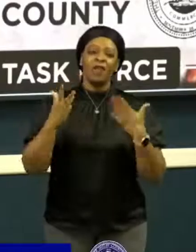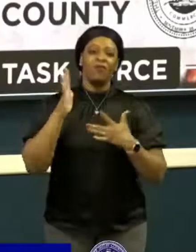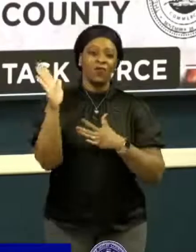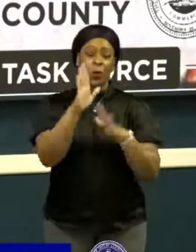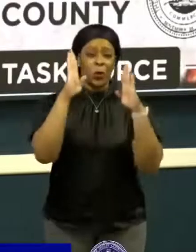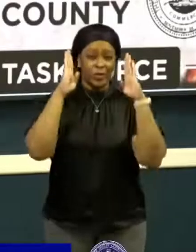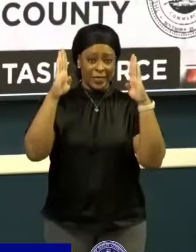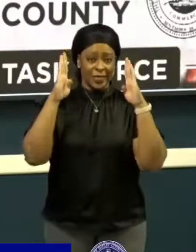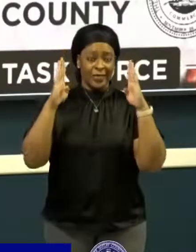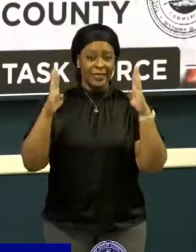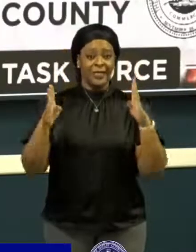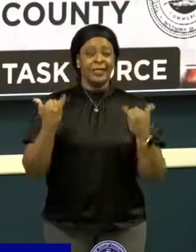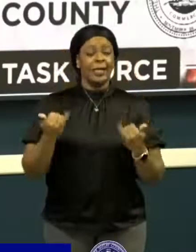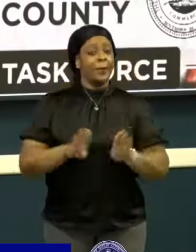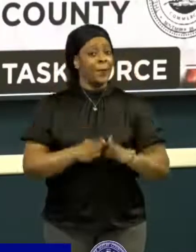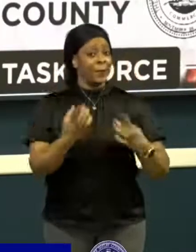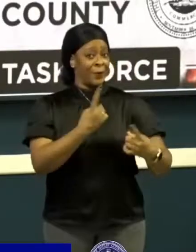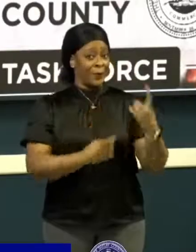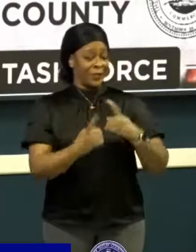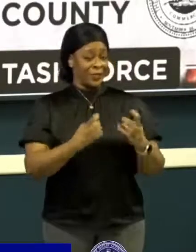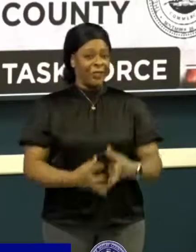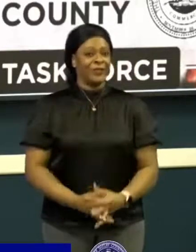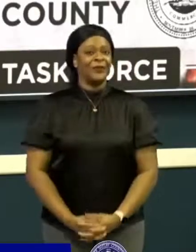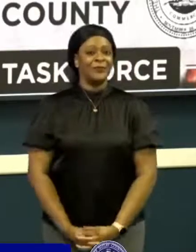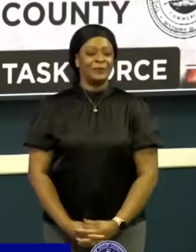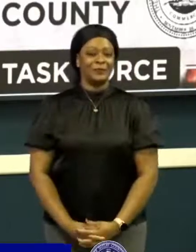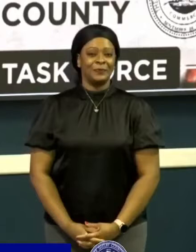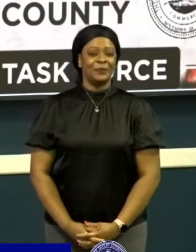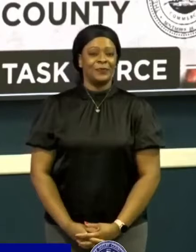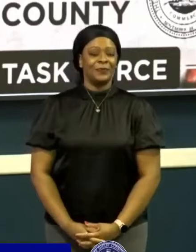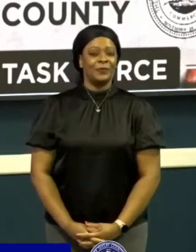attention, and I will take your questions now.